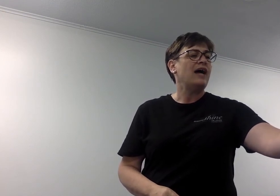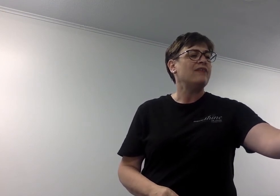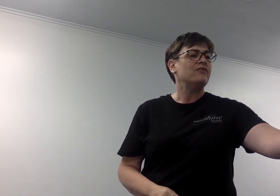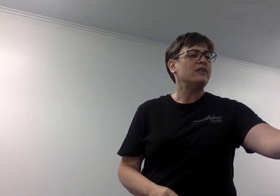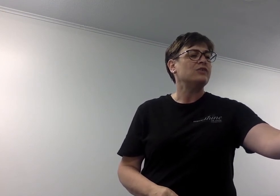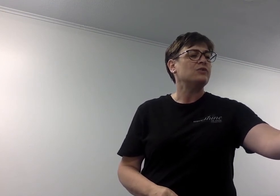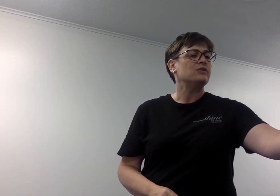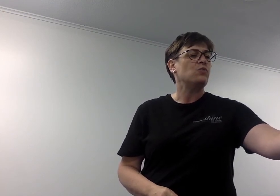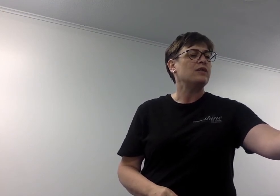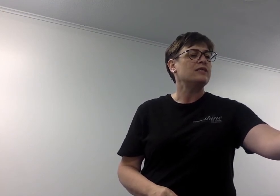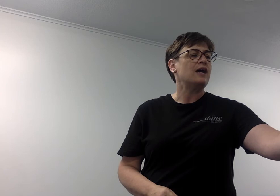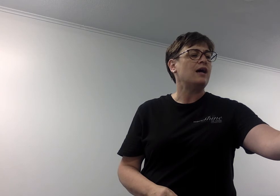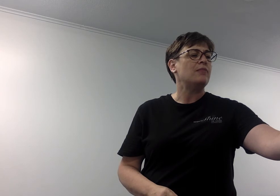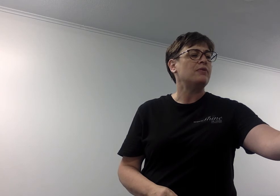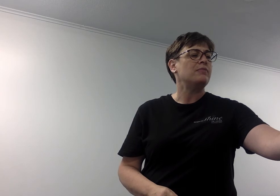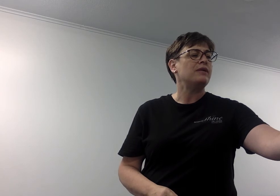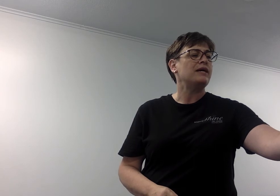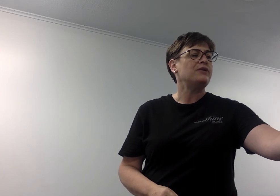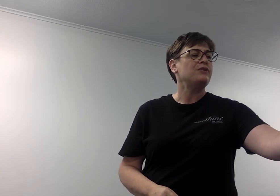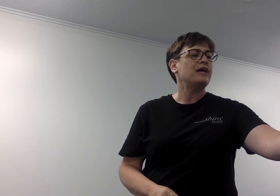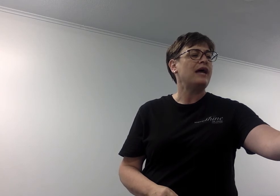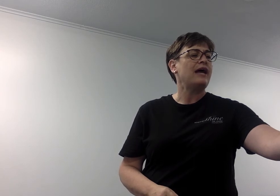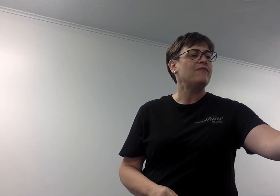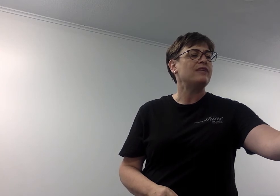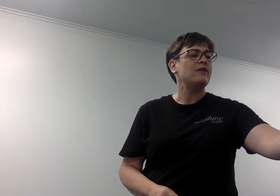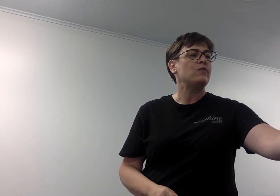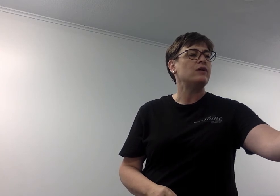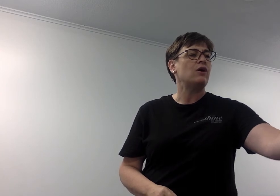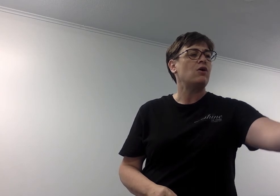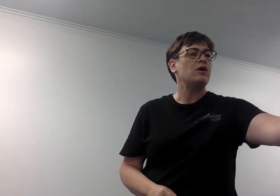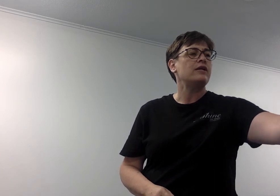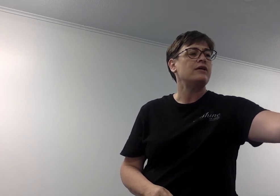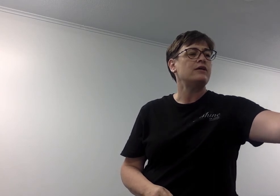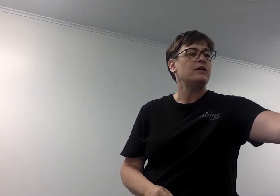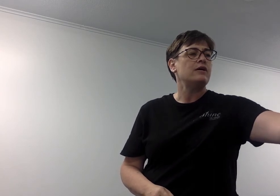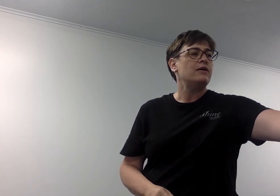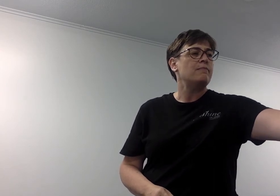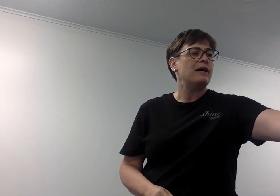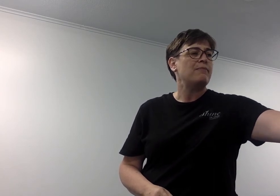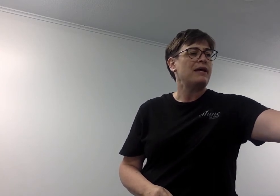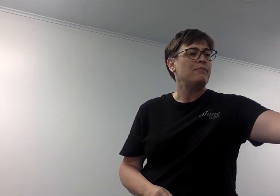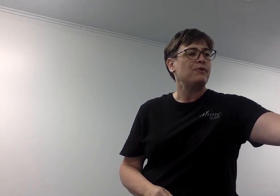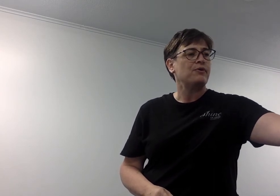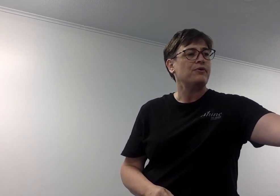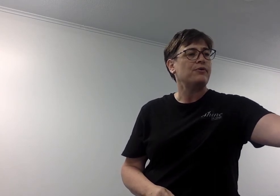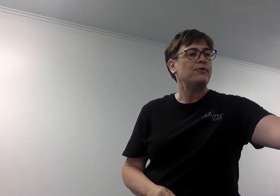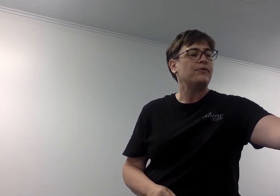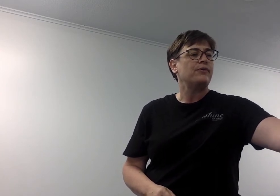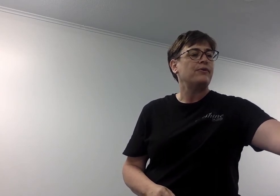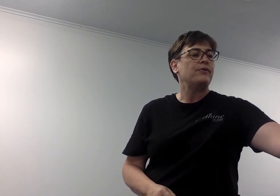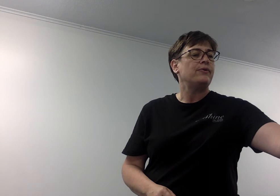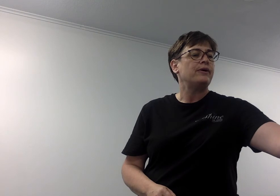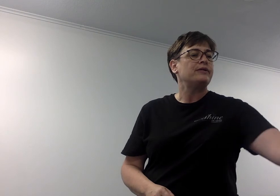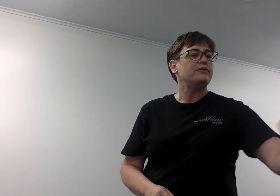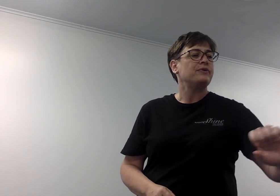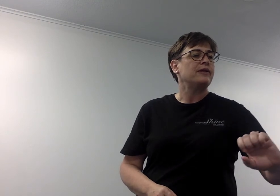our next one is what's up, but I do not have that one on my paper. I just